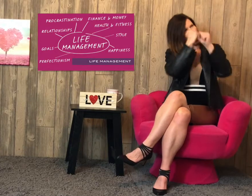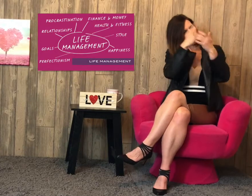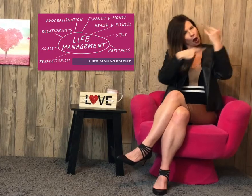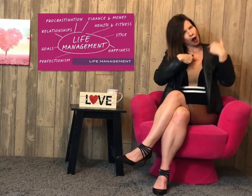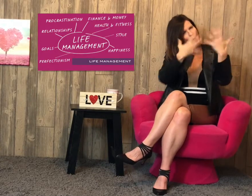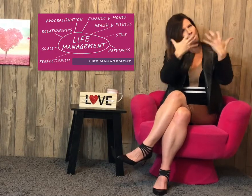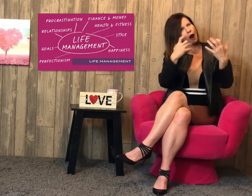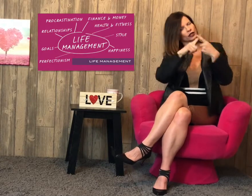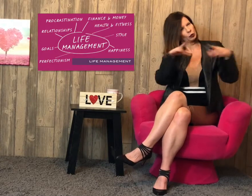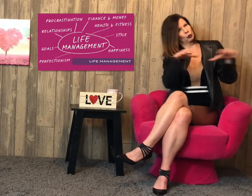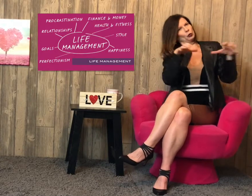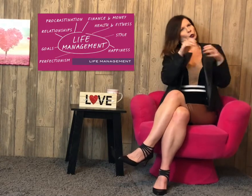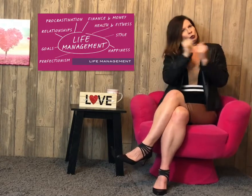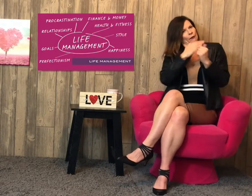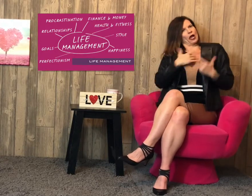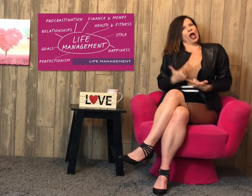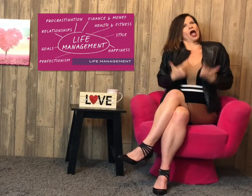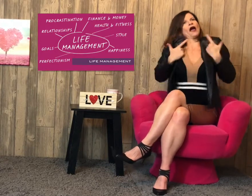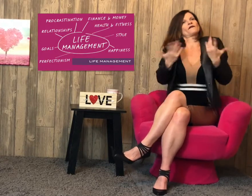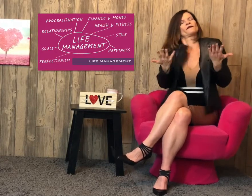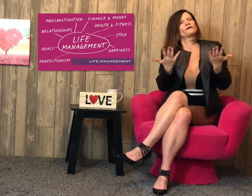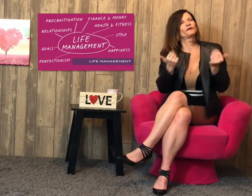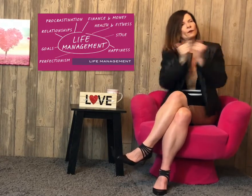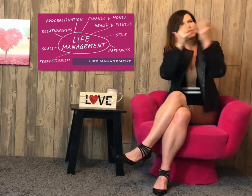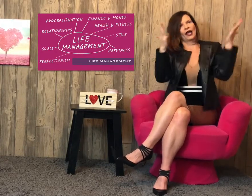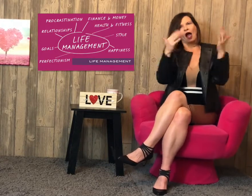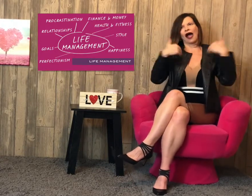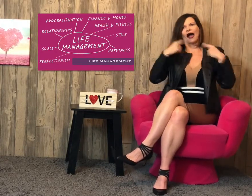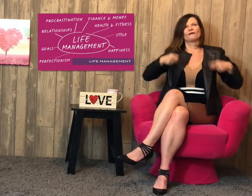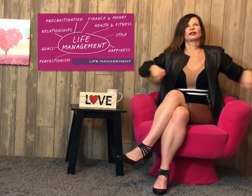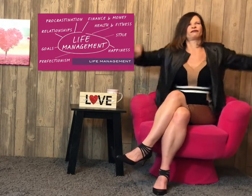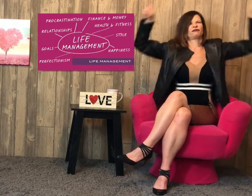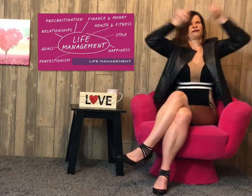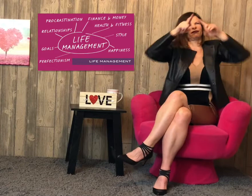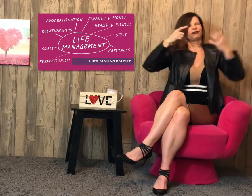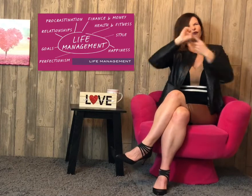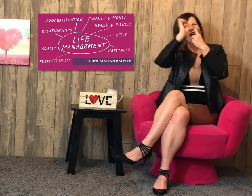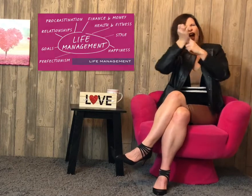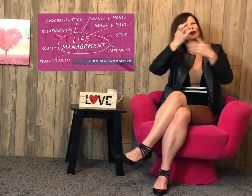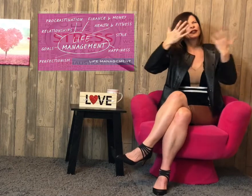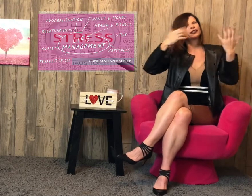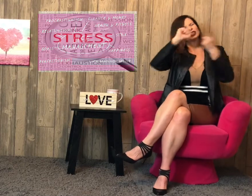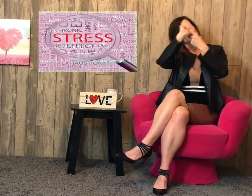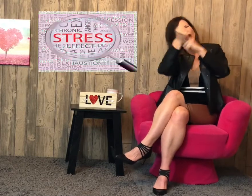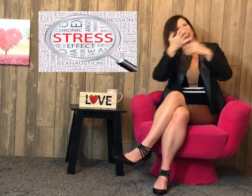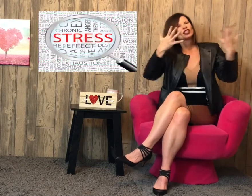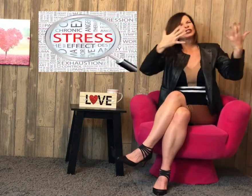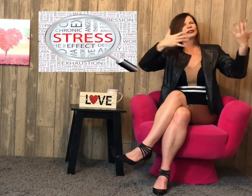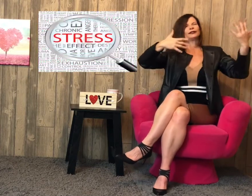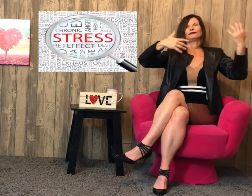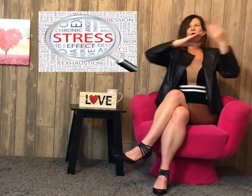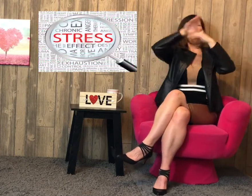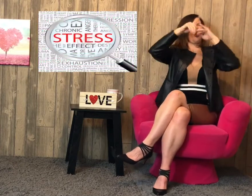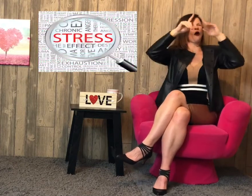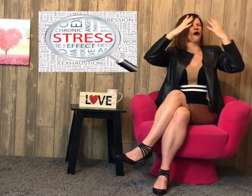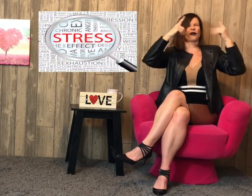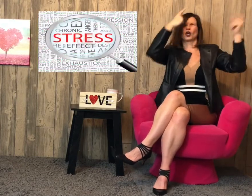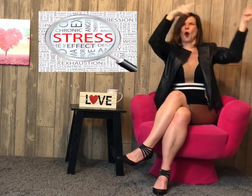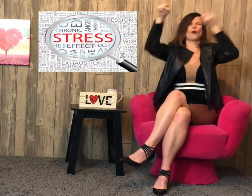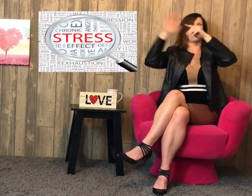Take what you want to do with your lives without having the negative environments, negative situations, and all that negativity that